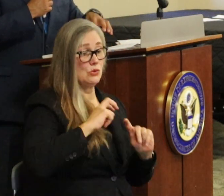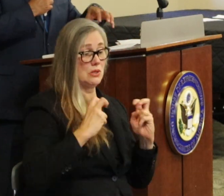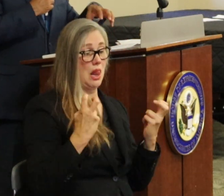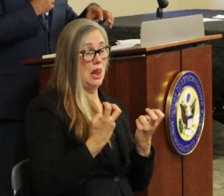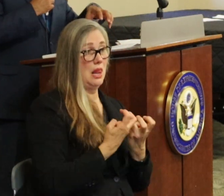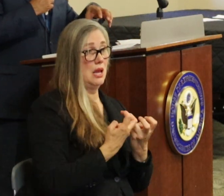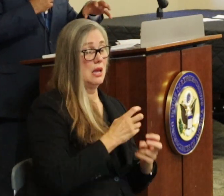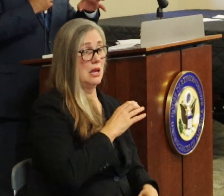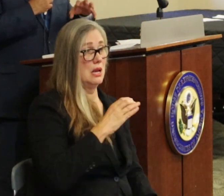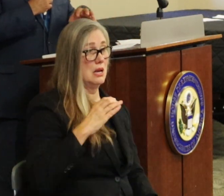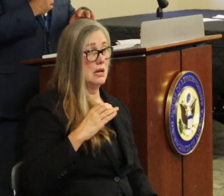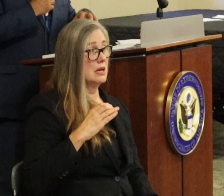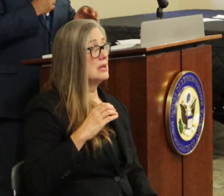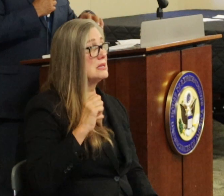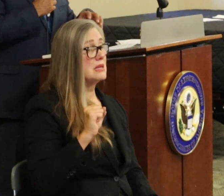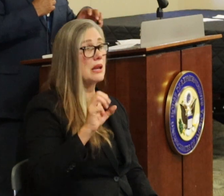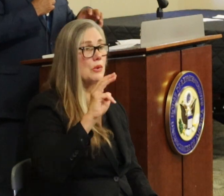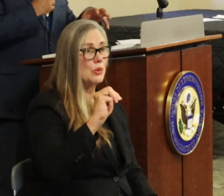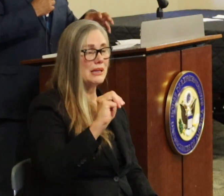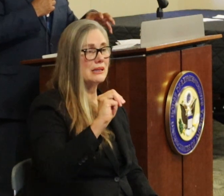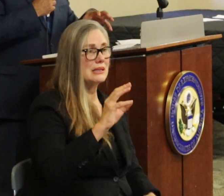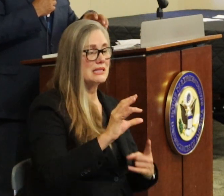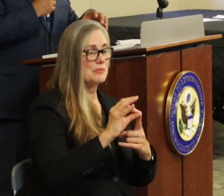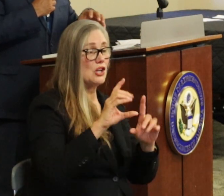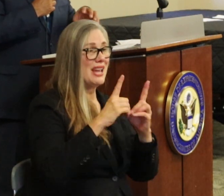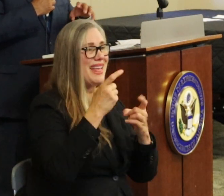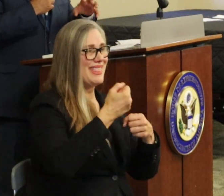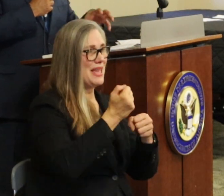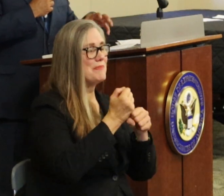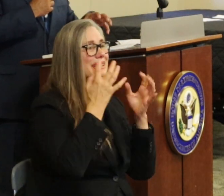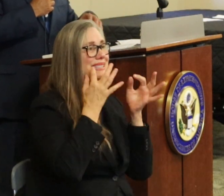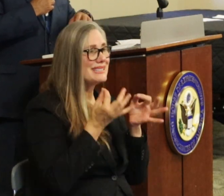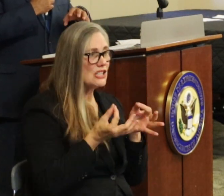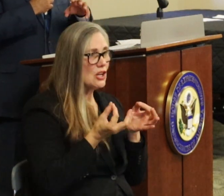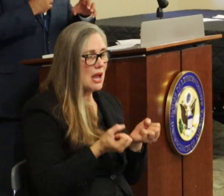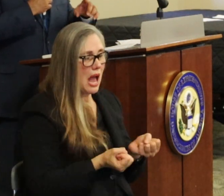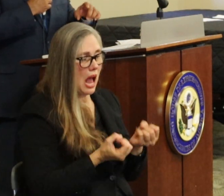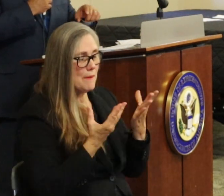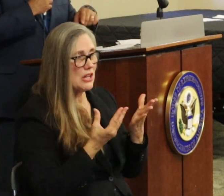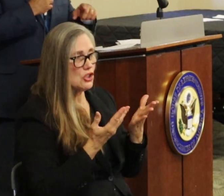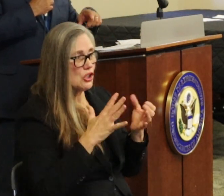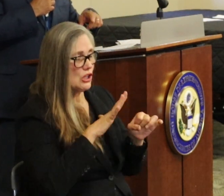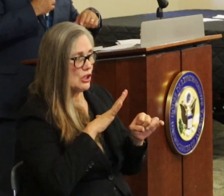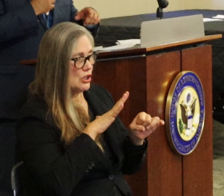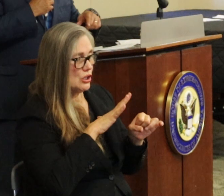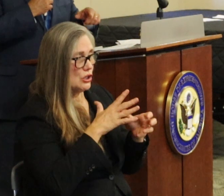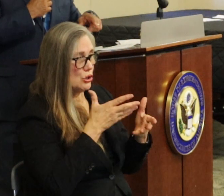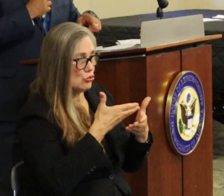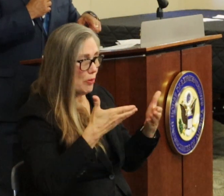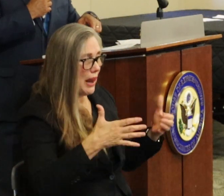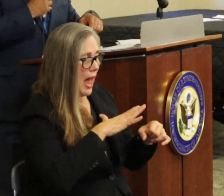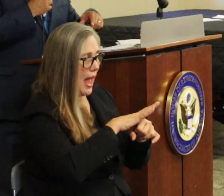districts, and they're the ones who make those decisions over water supply and making sure that they live up to